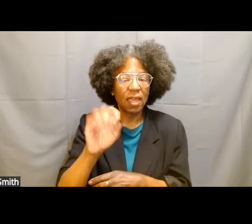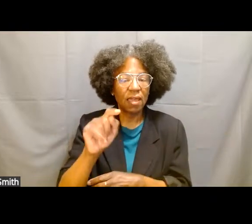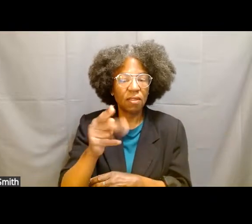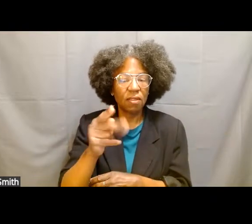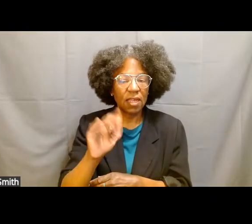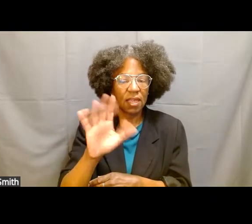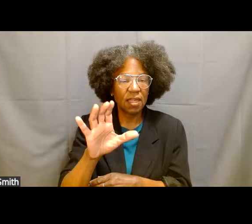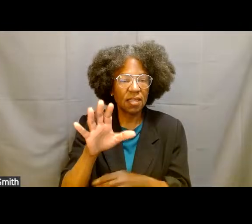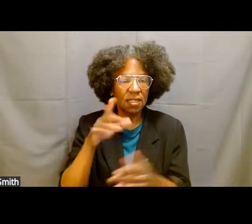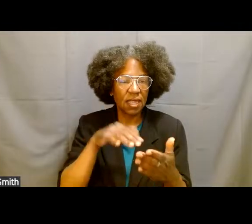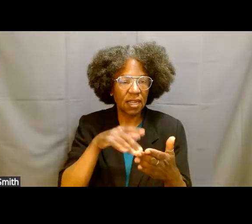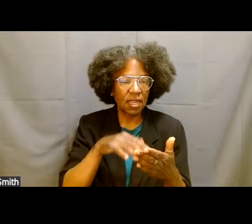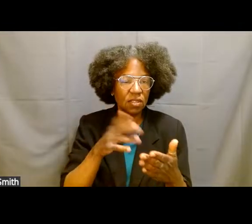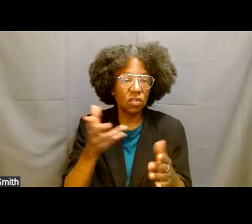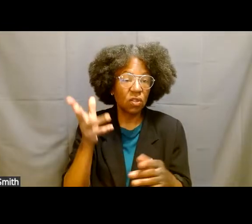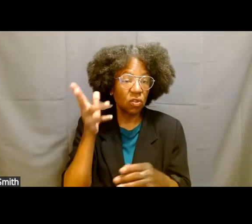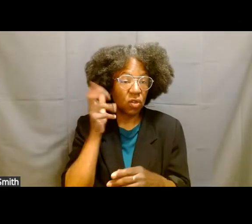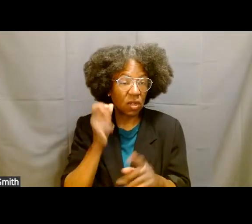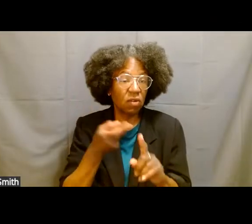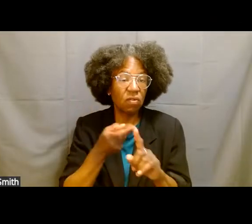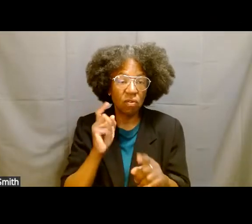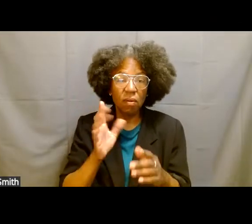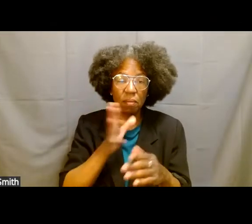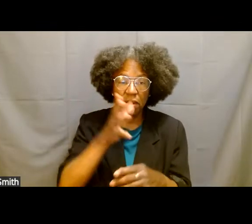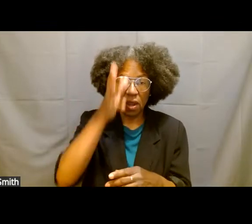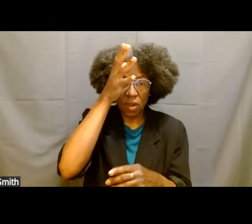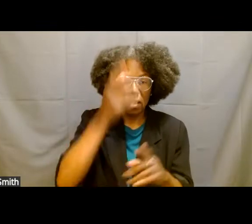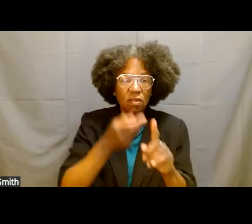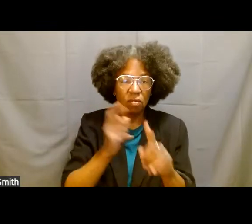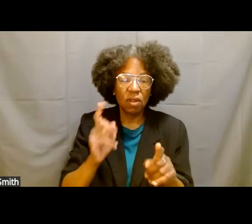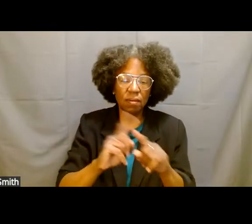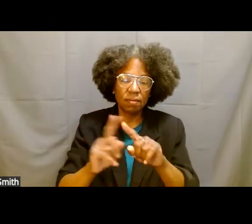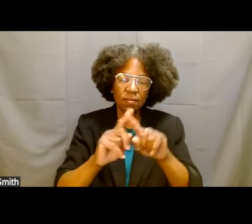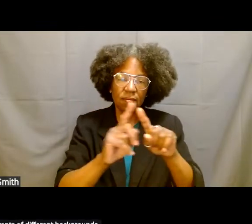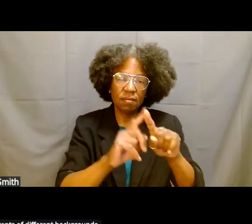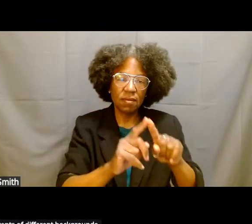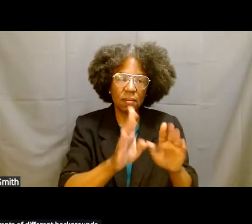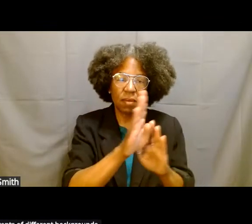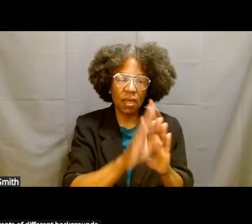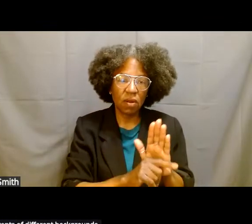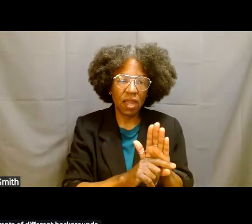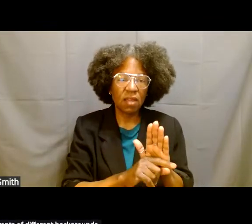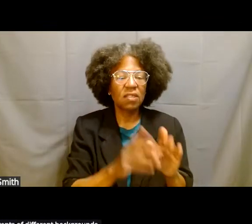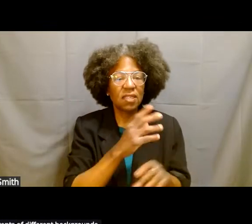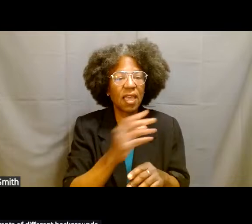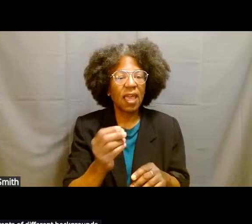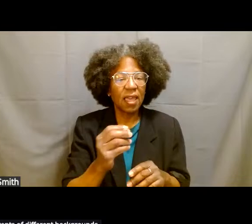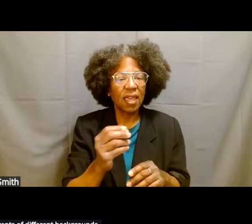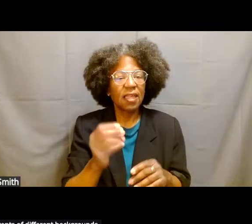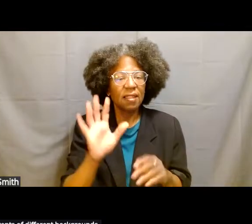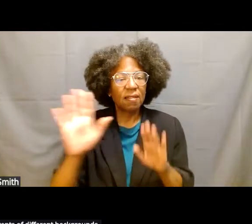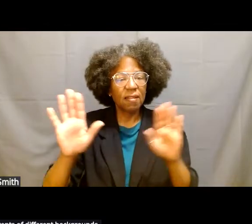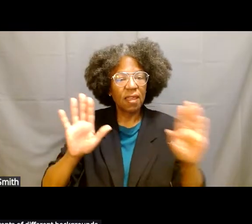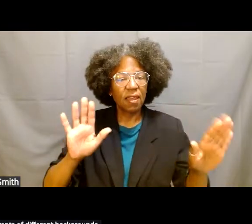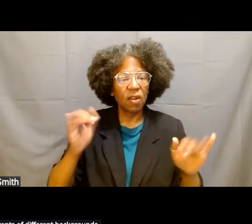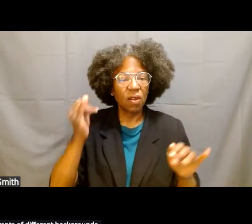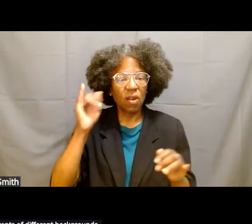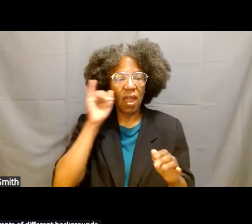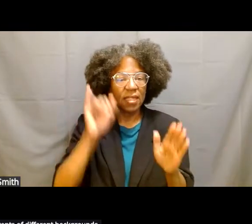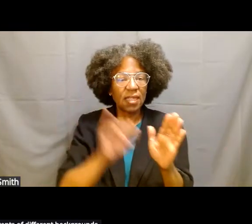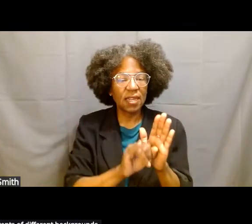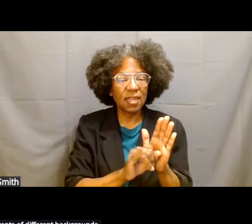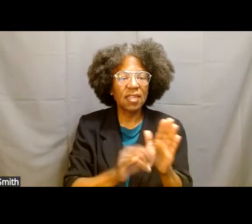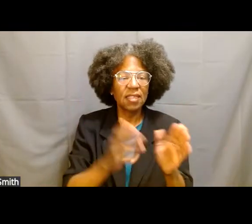from parents of different backgrounds and identities of their concerns regarding the ethnic